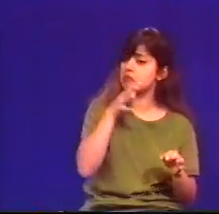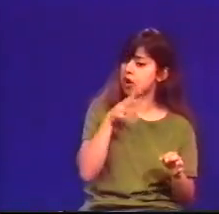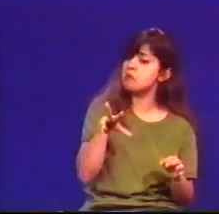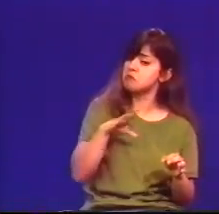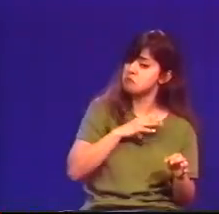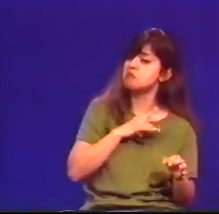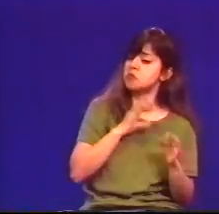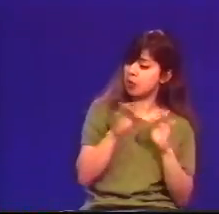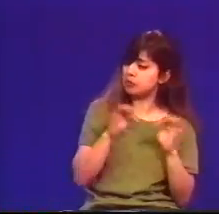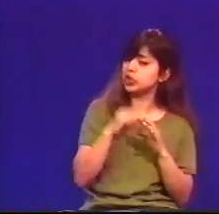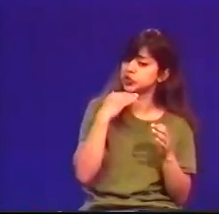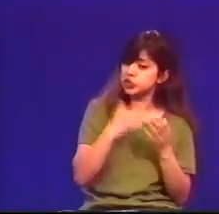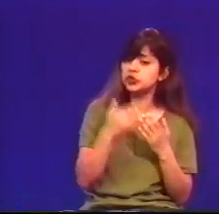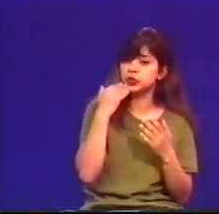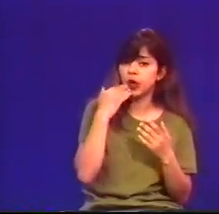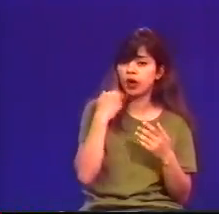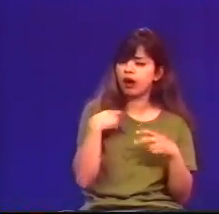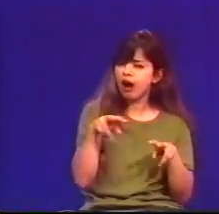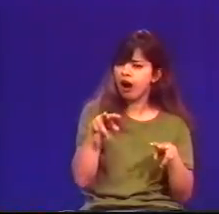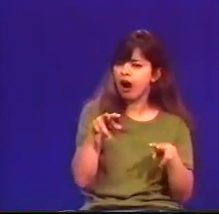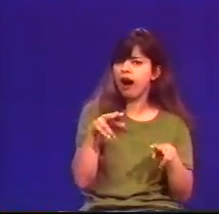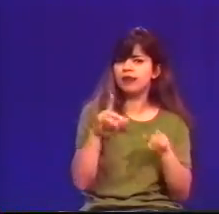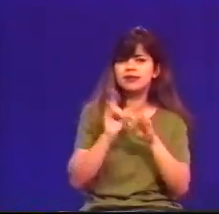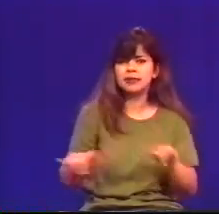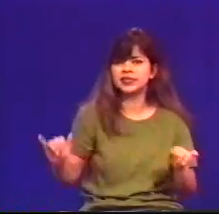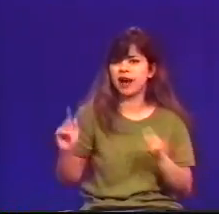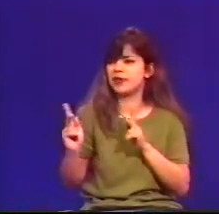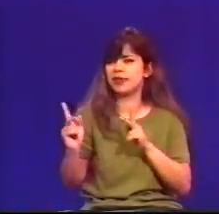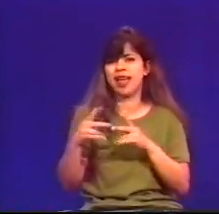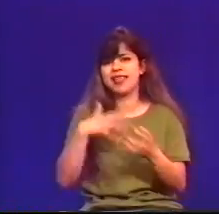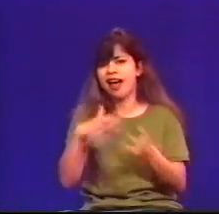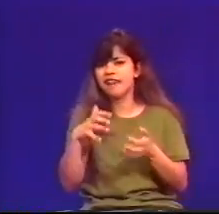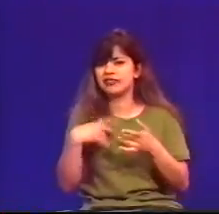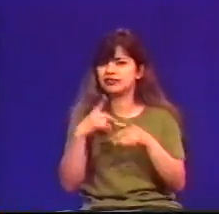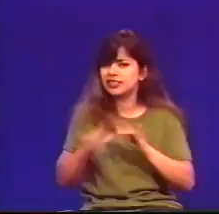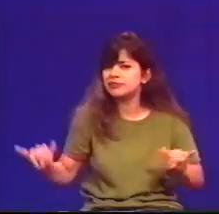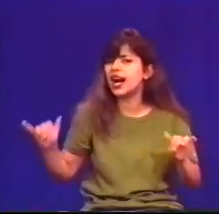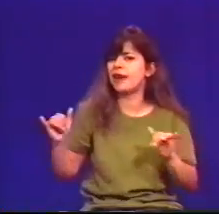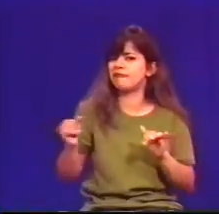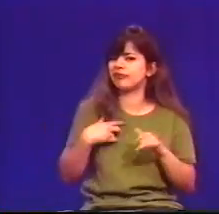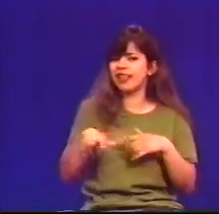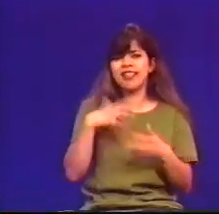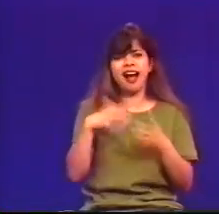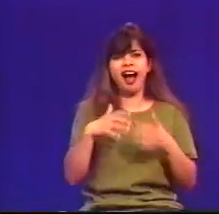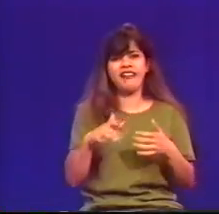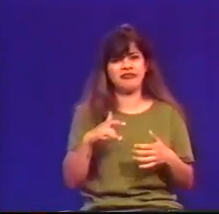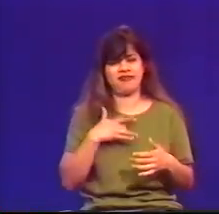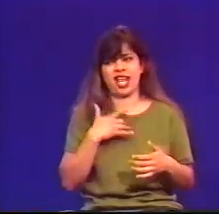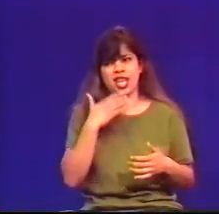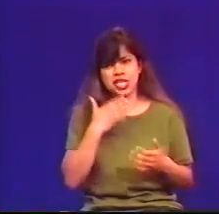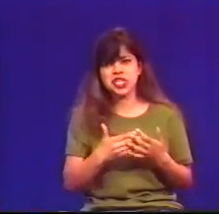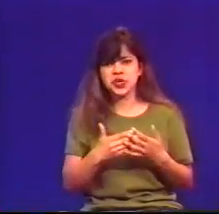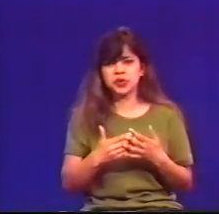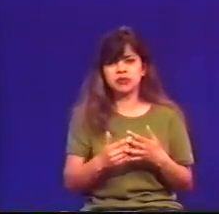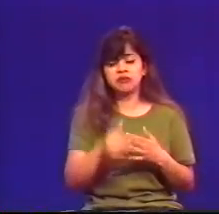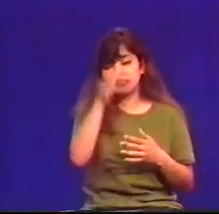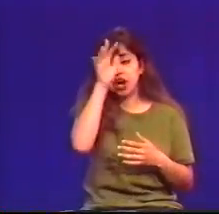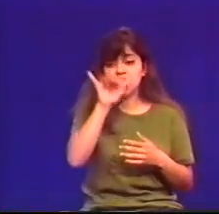And it was an interesting new experience for me to come to the States where you have captioning and it's much more common, and now I can sort of get the jokes at the same time everybody else